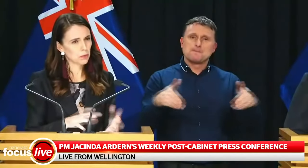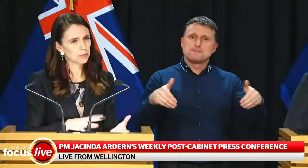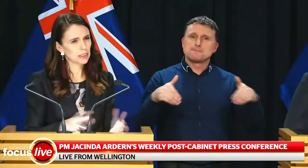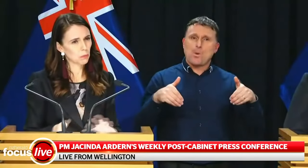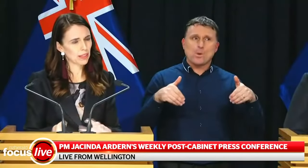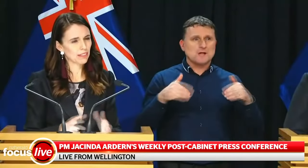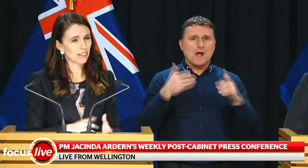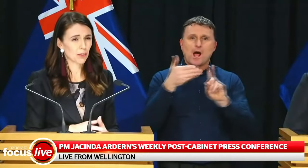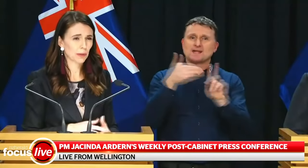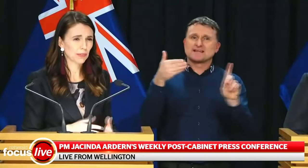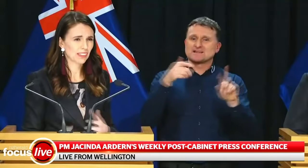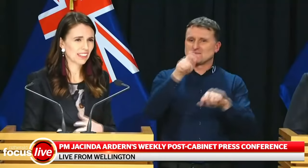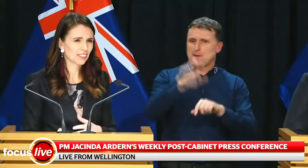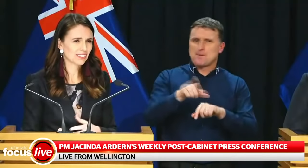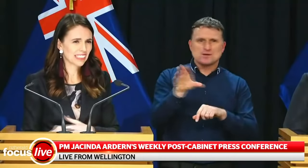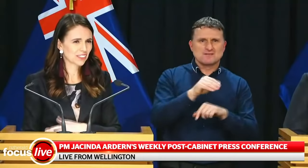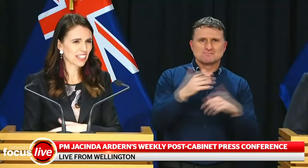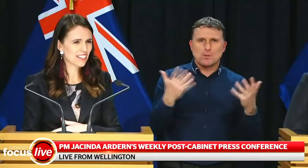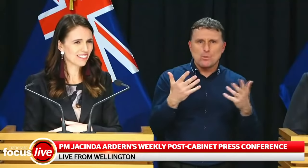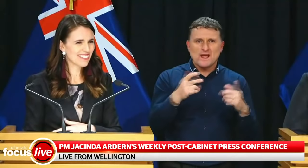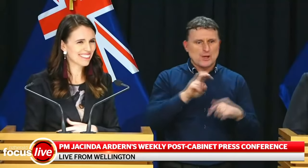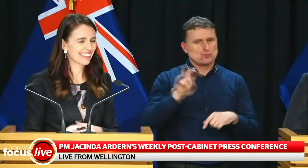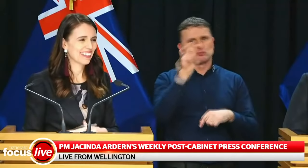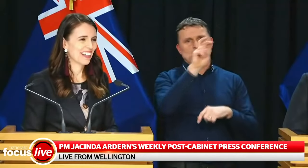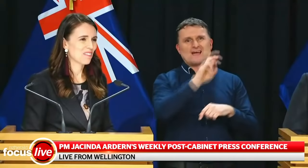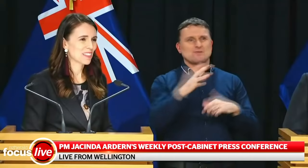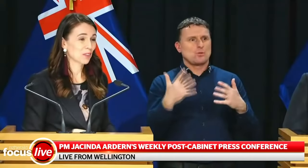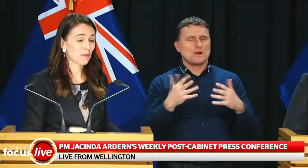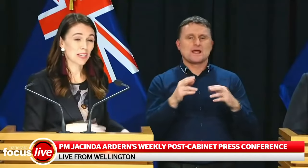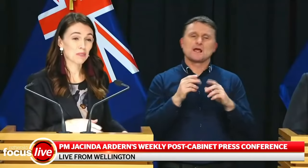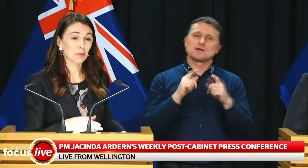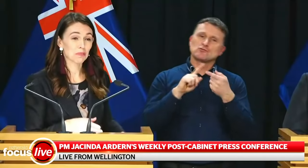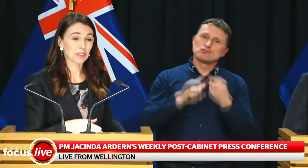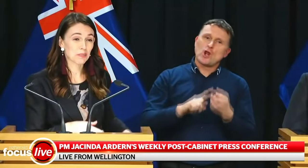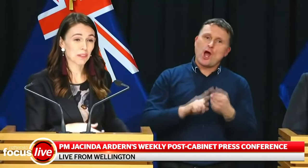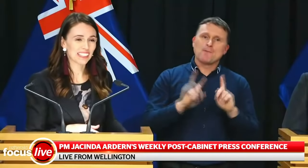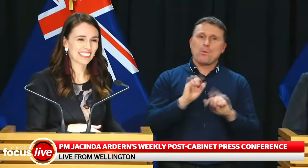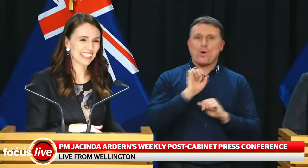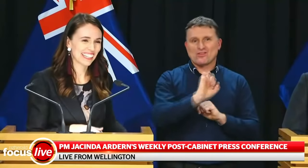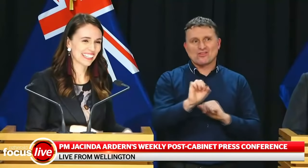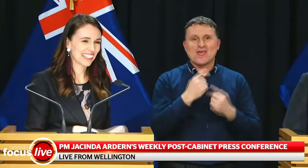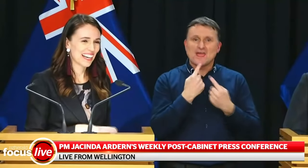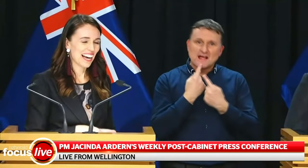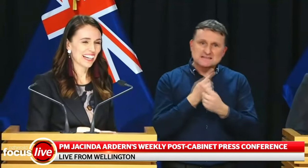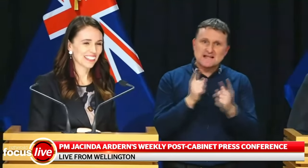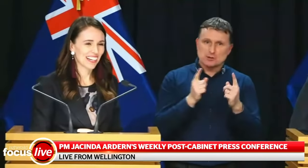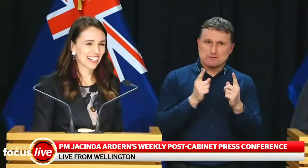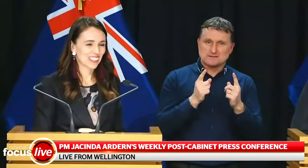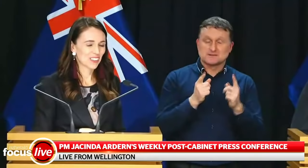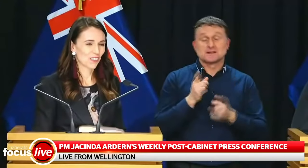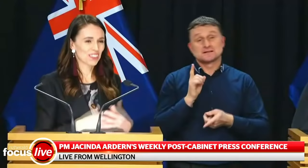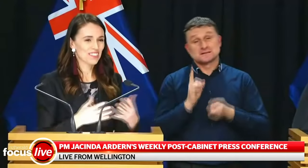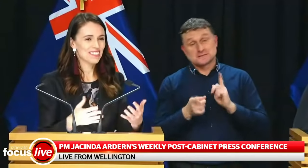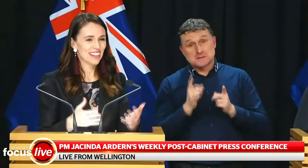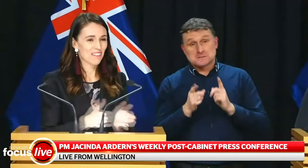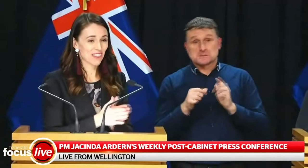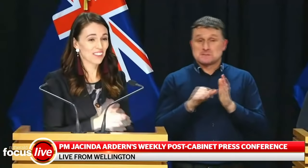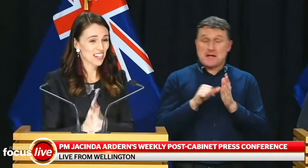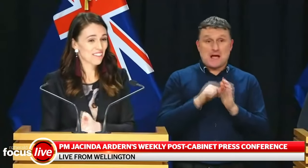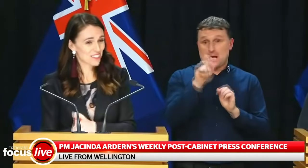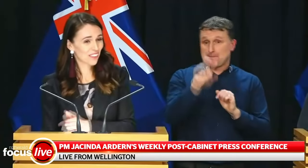travel and movements and where they've come from. We rely on declarations. Sometimes that has proven to be not